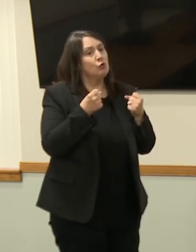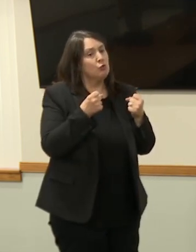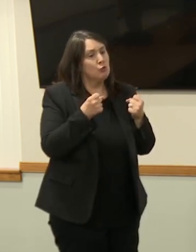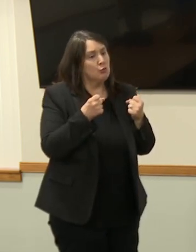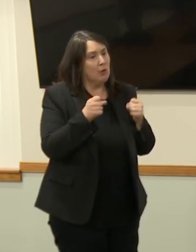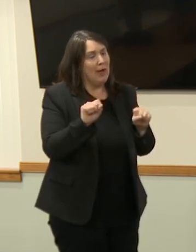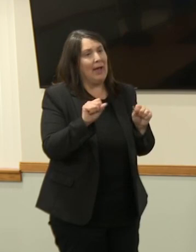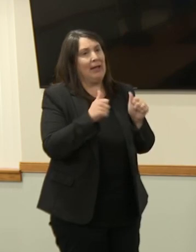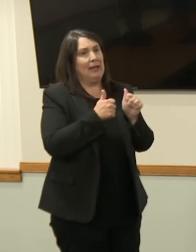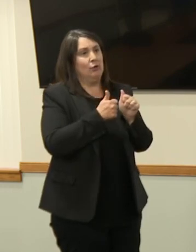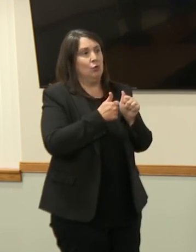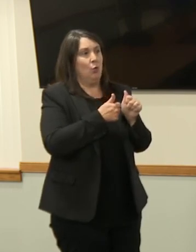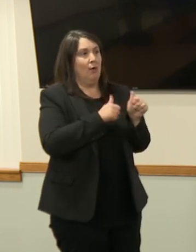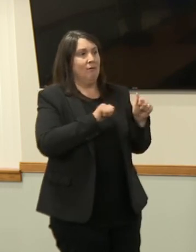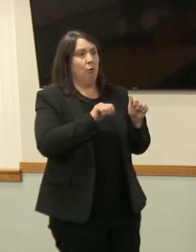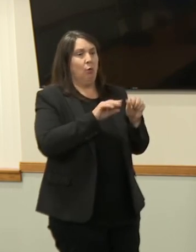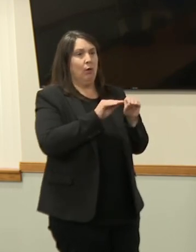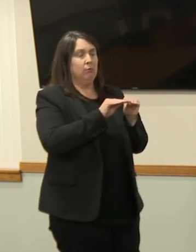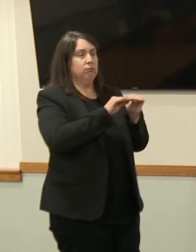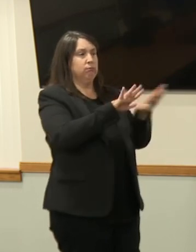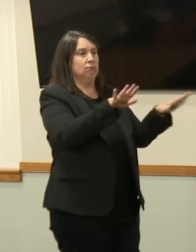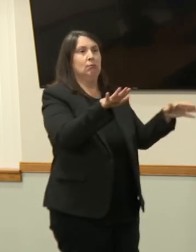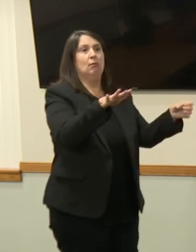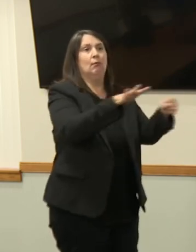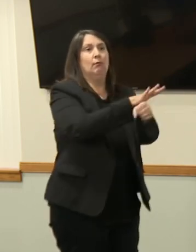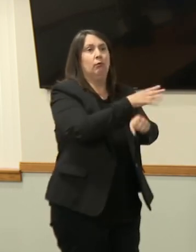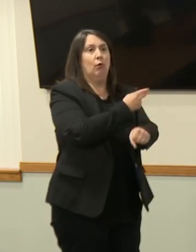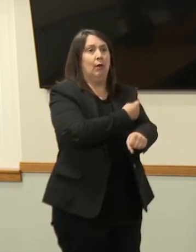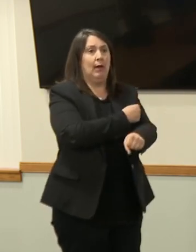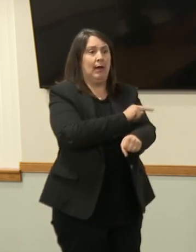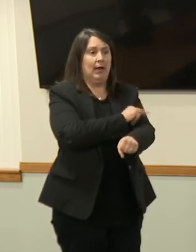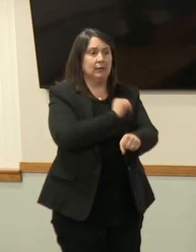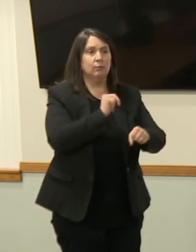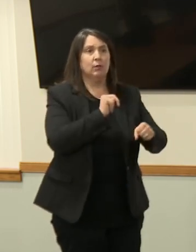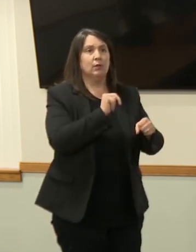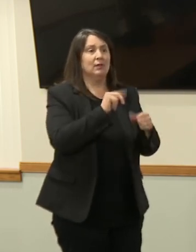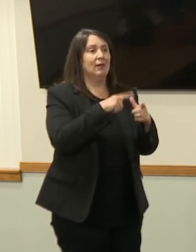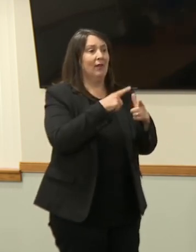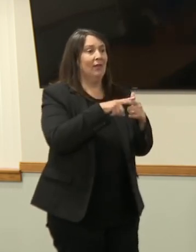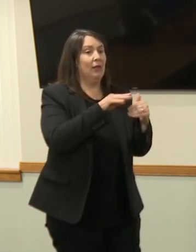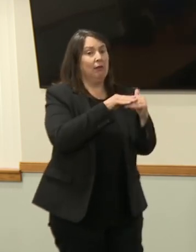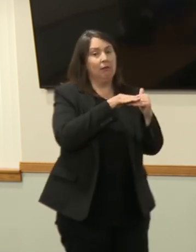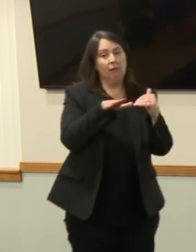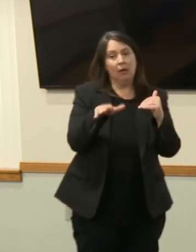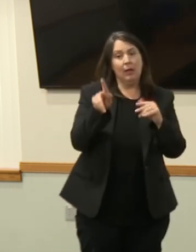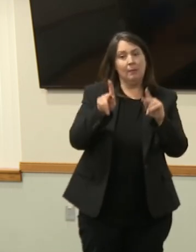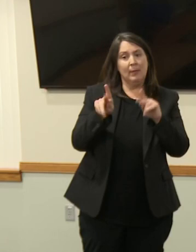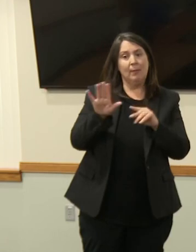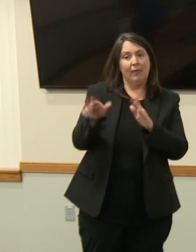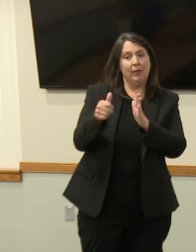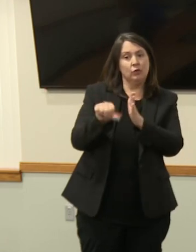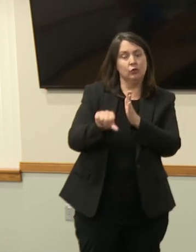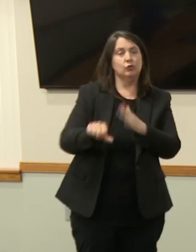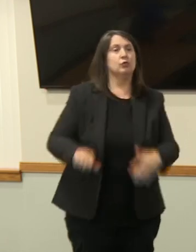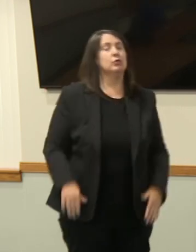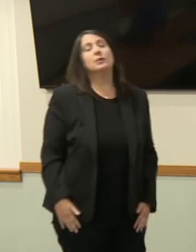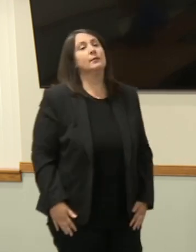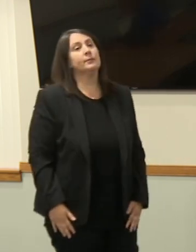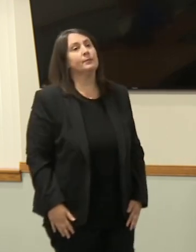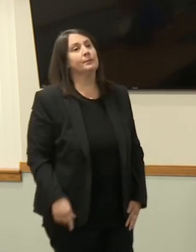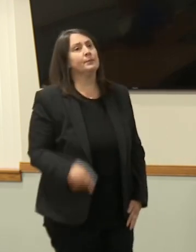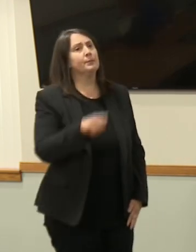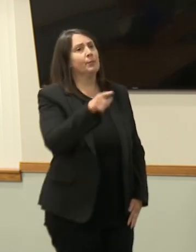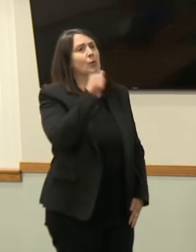before it trickles down to the point where now we have to talk about what operations and what procedures we actually get done. Going off of that, you mentioned